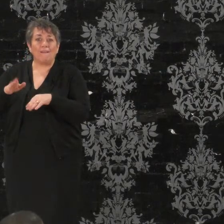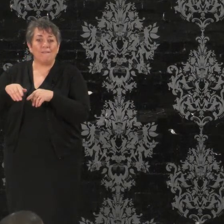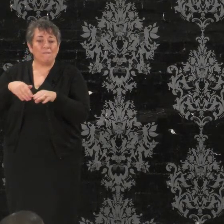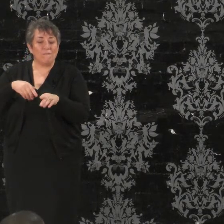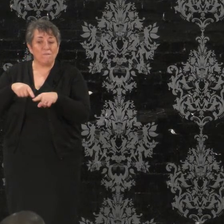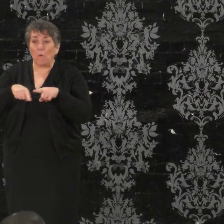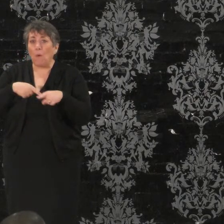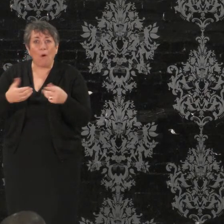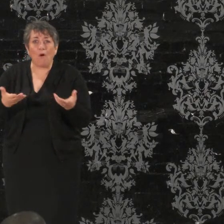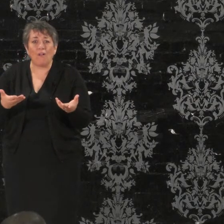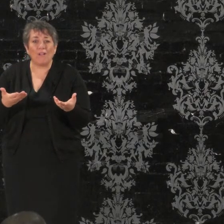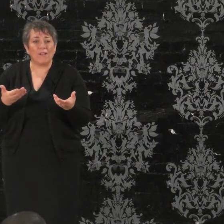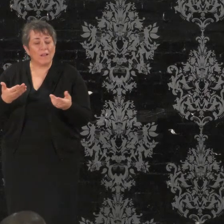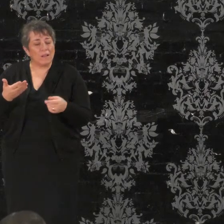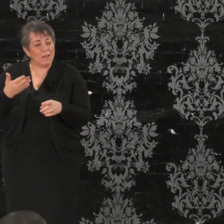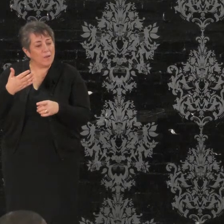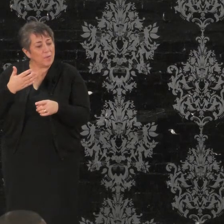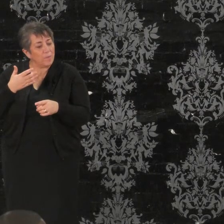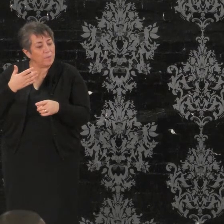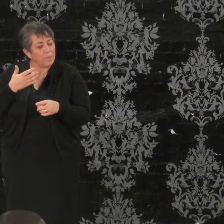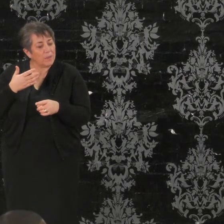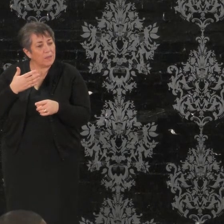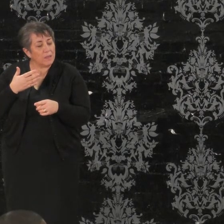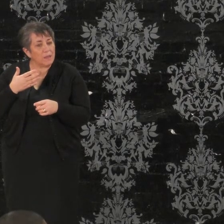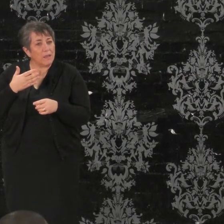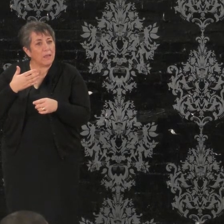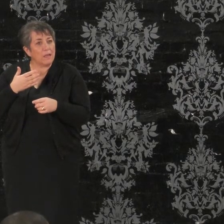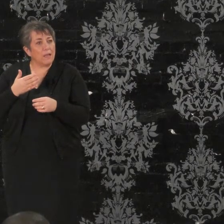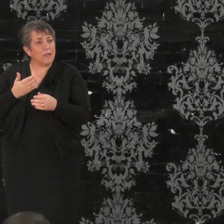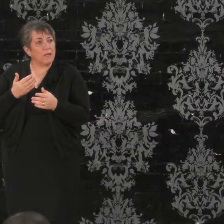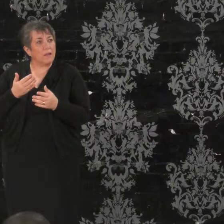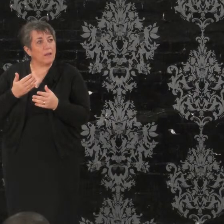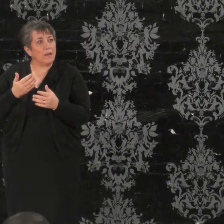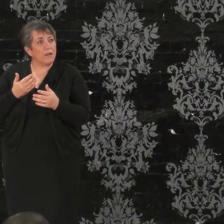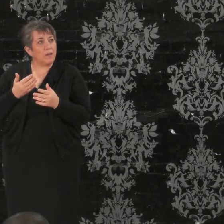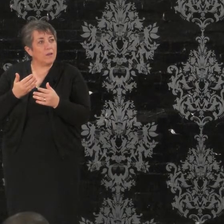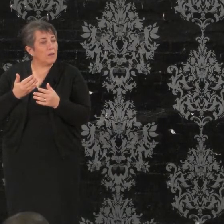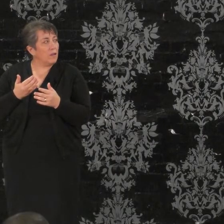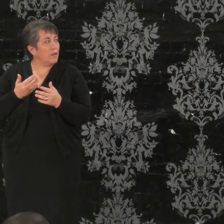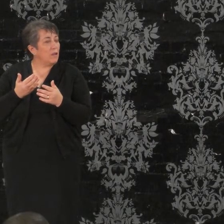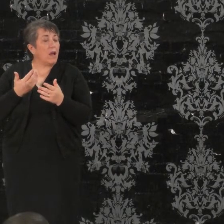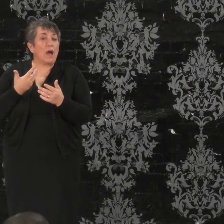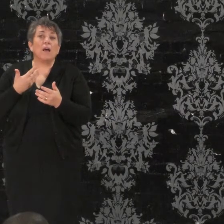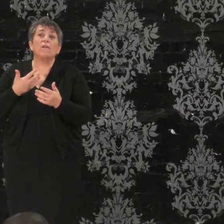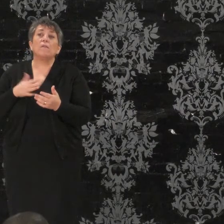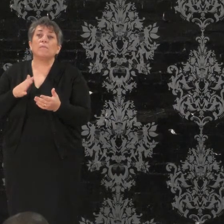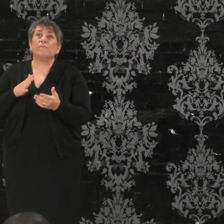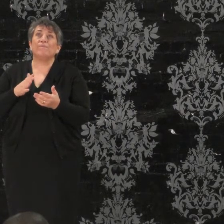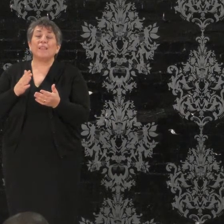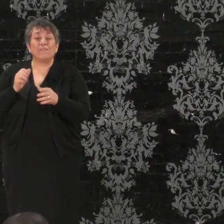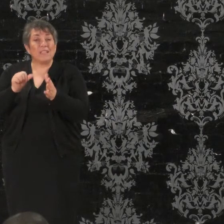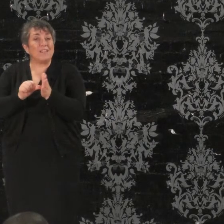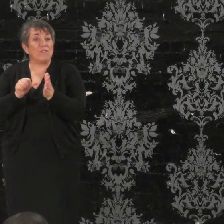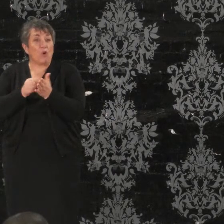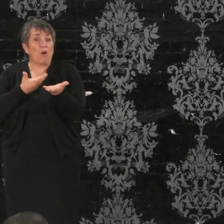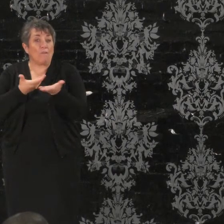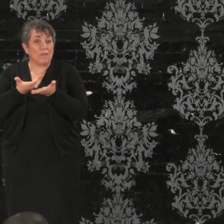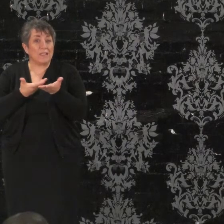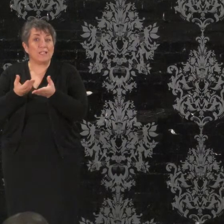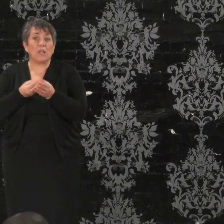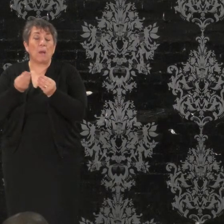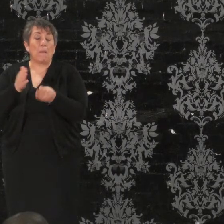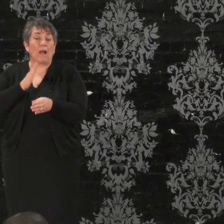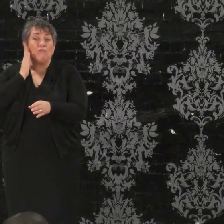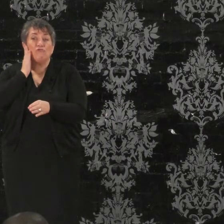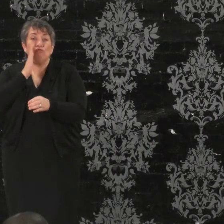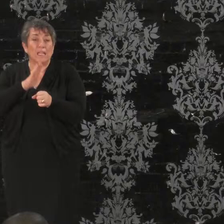change the narrative surrounding violence affecting youth in London. Having the hard conversations about racism, police brutality, gang culture,